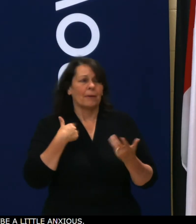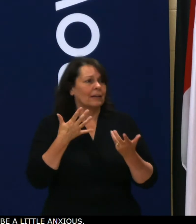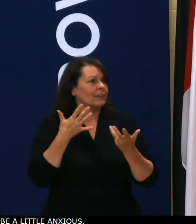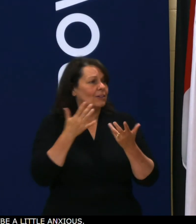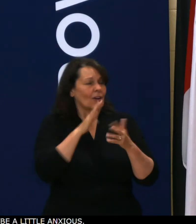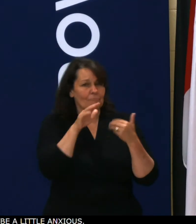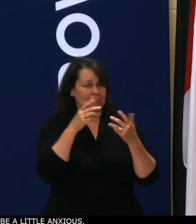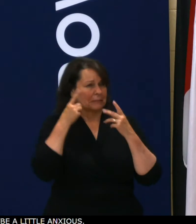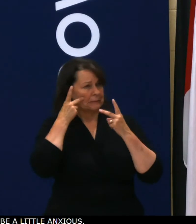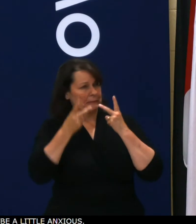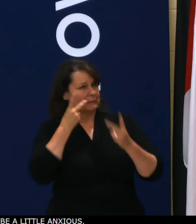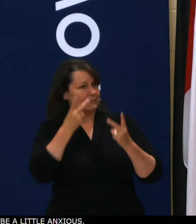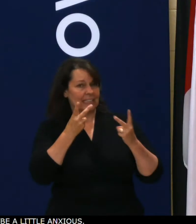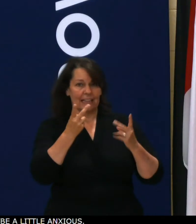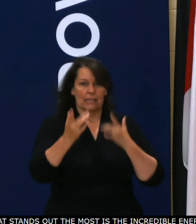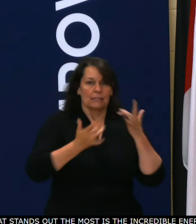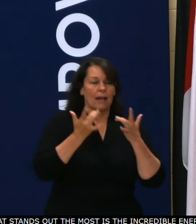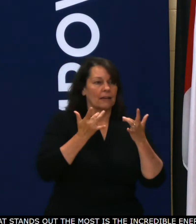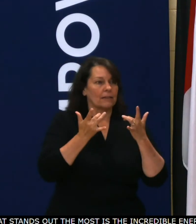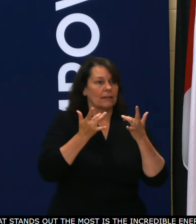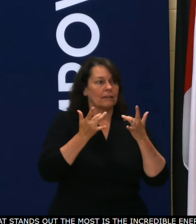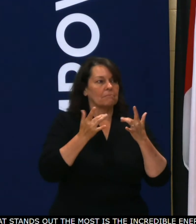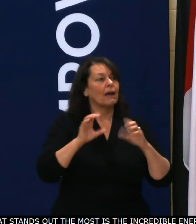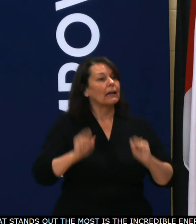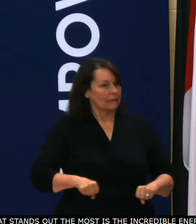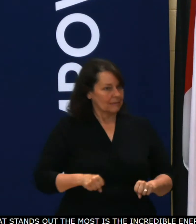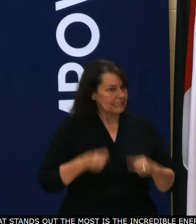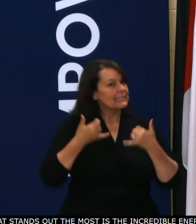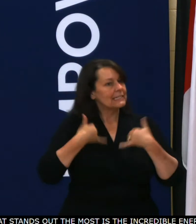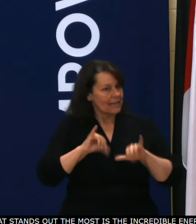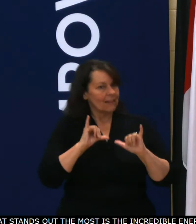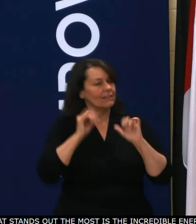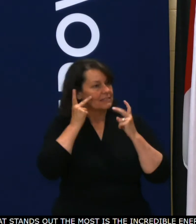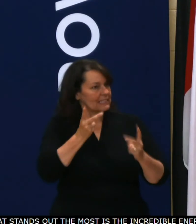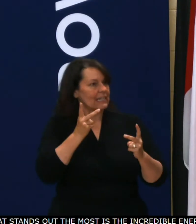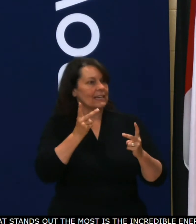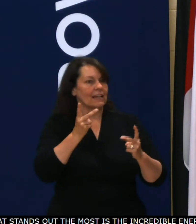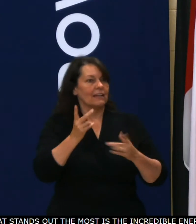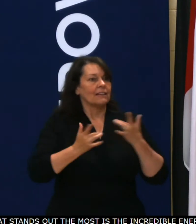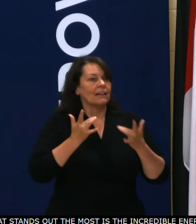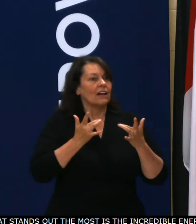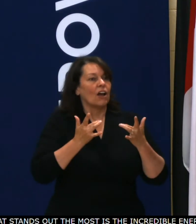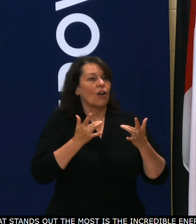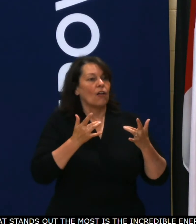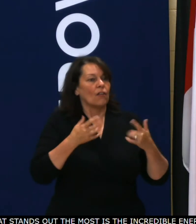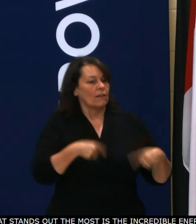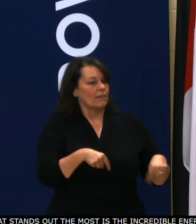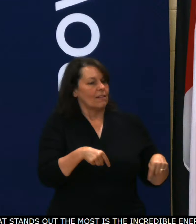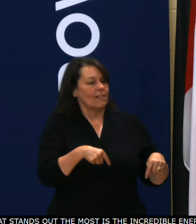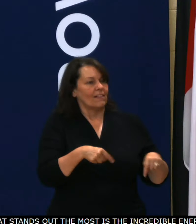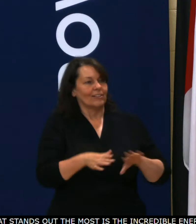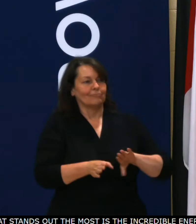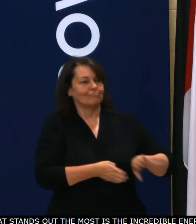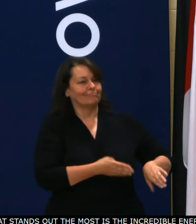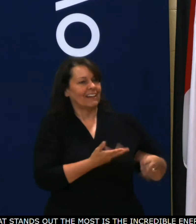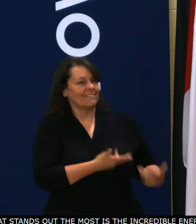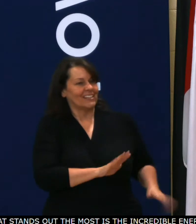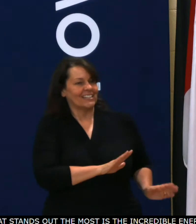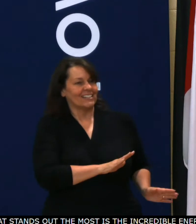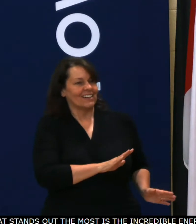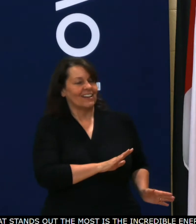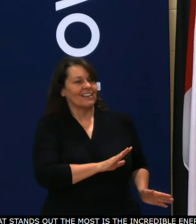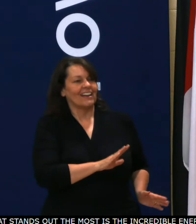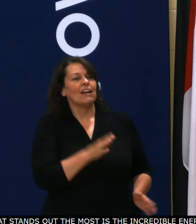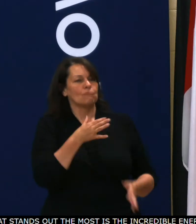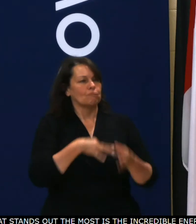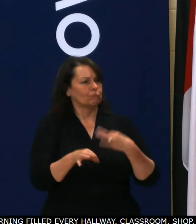we gather today, that spark is still there, but any initial anxiousness is gone and been replaced